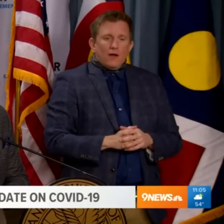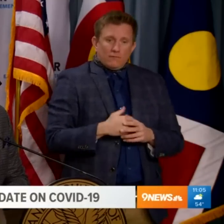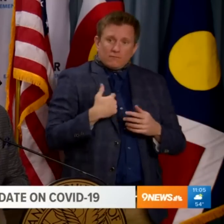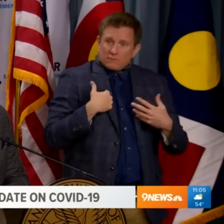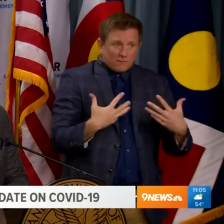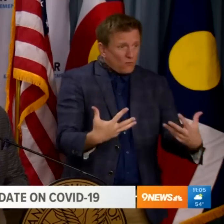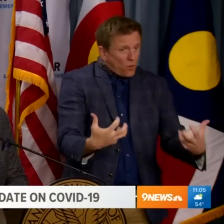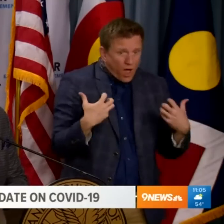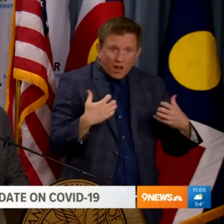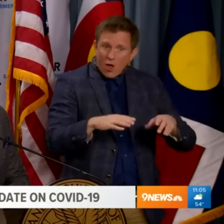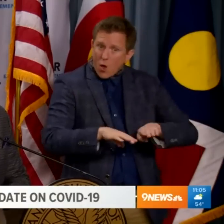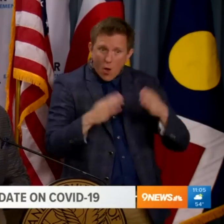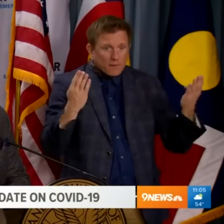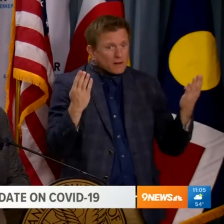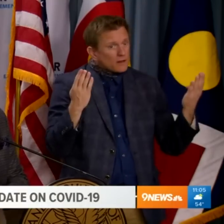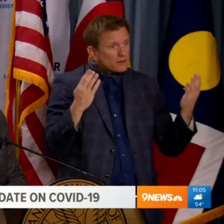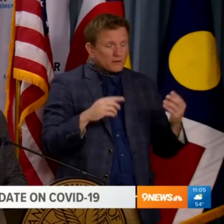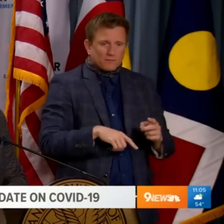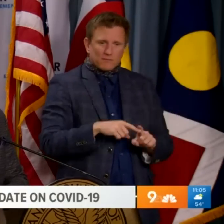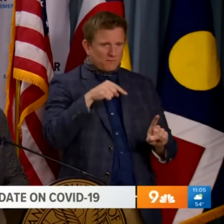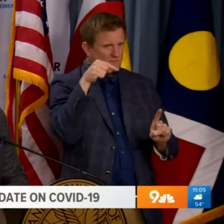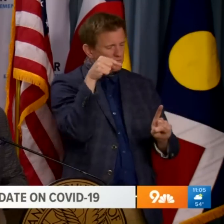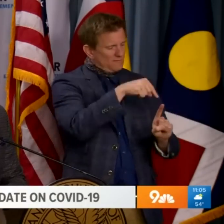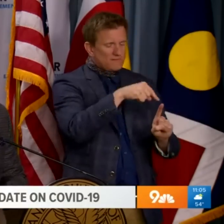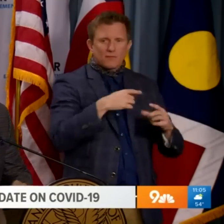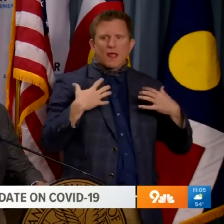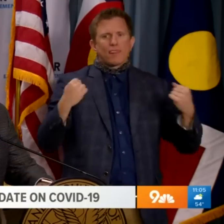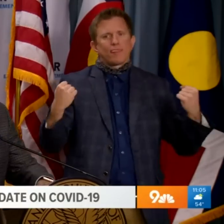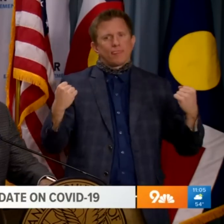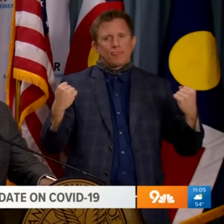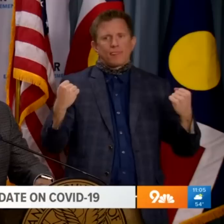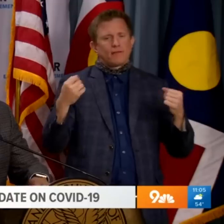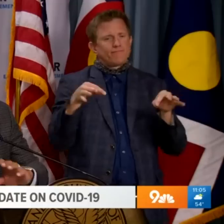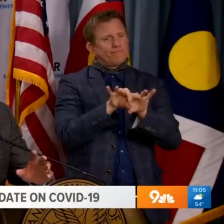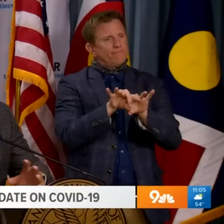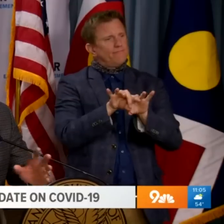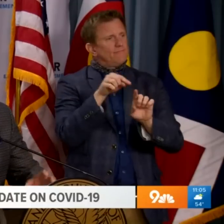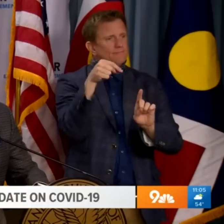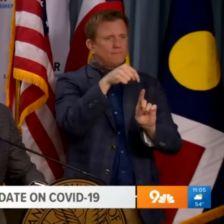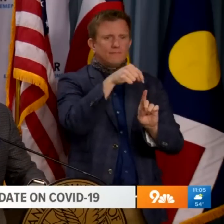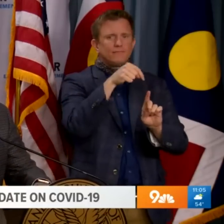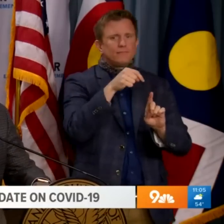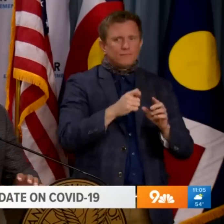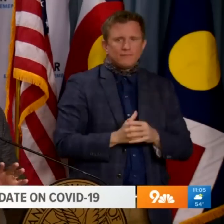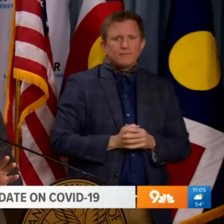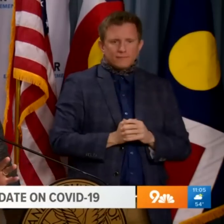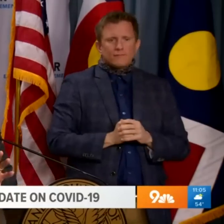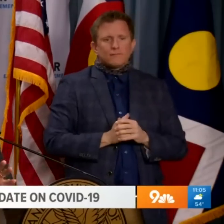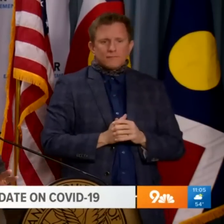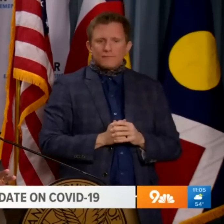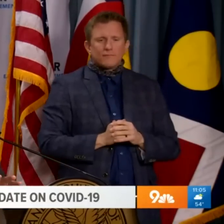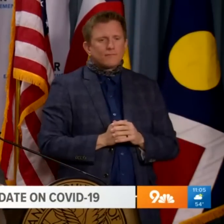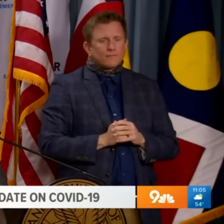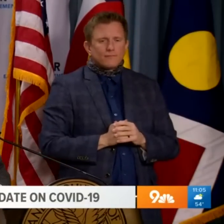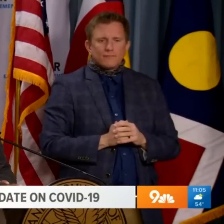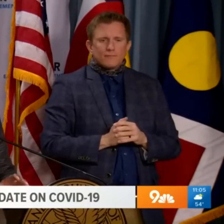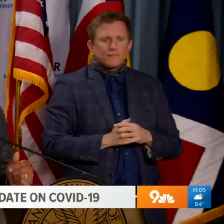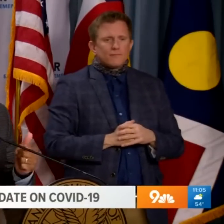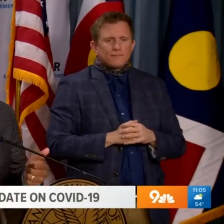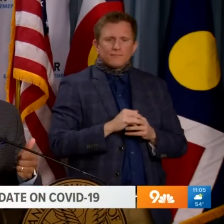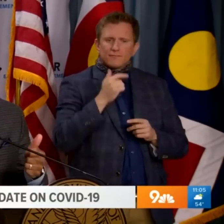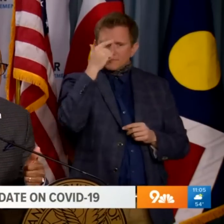we are no longer to remain at home. This will be a different summer for those of us here in Denver, Colorado. And